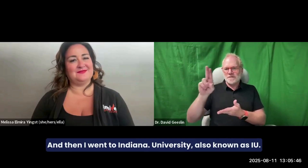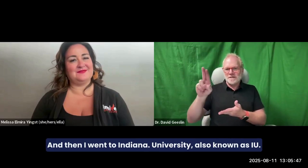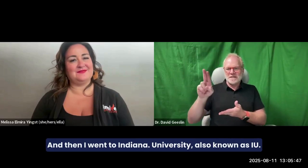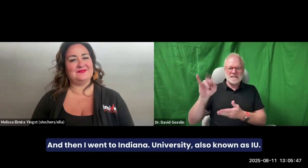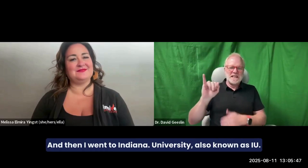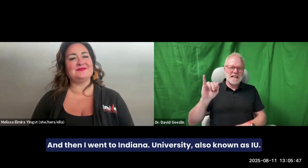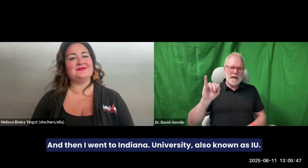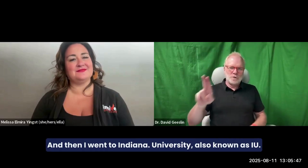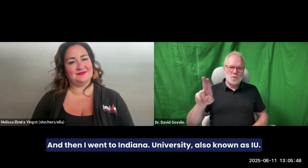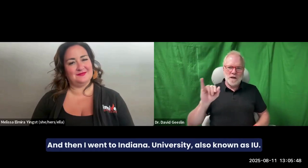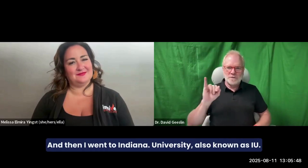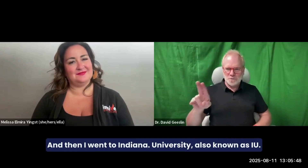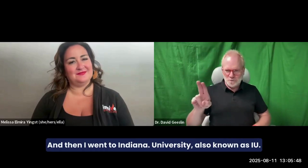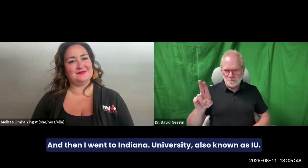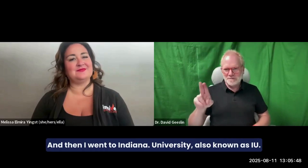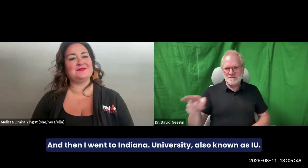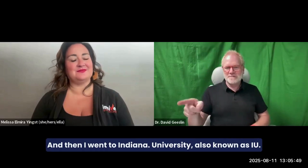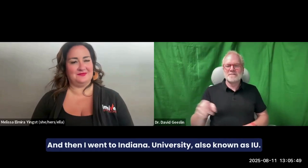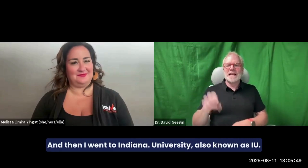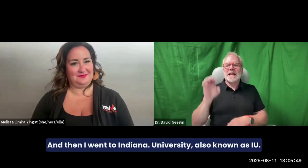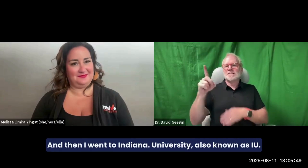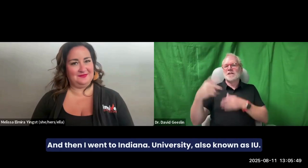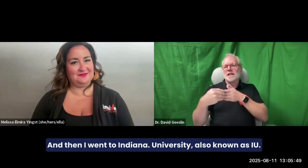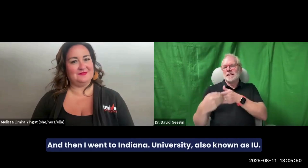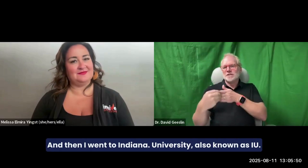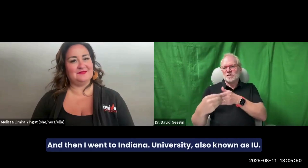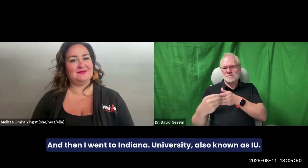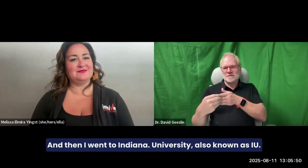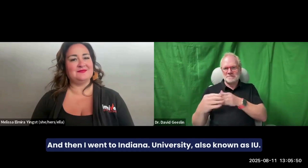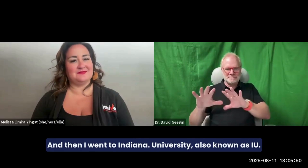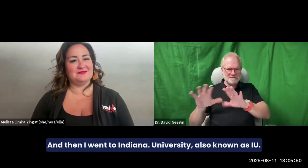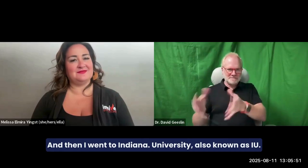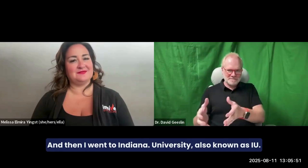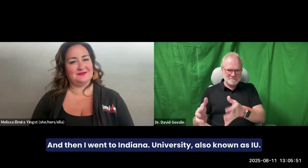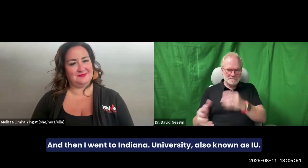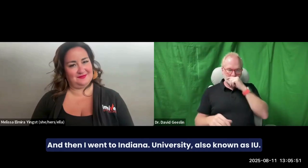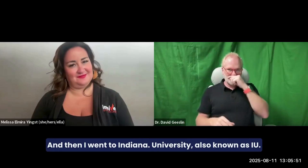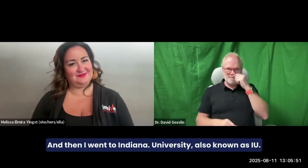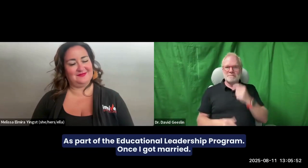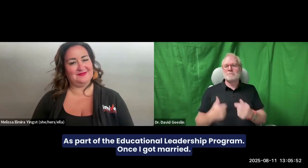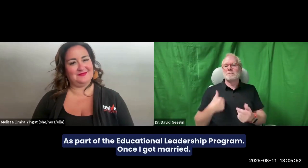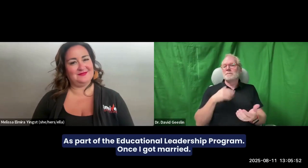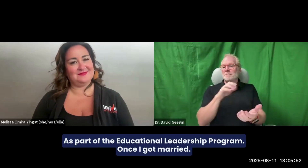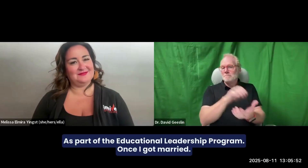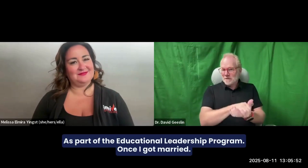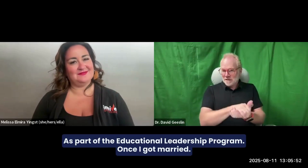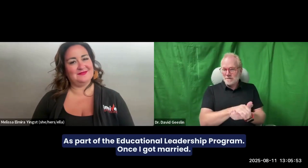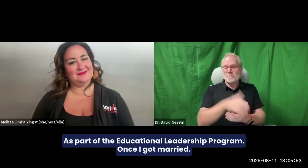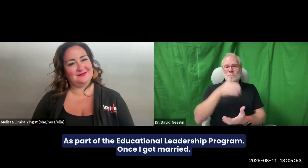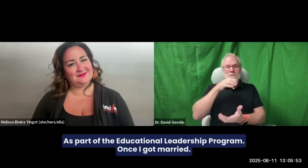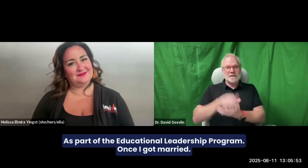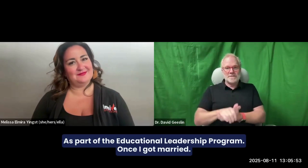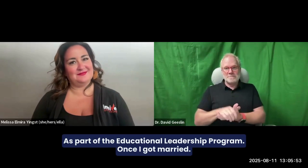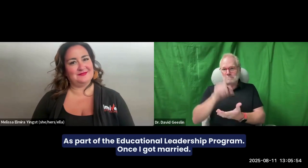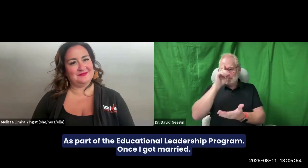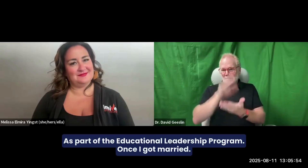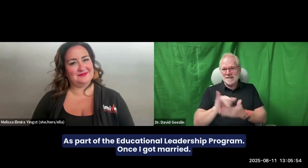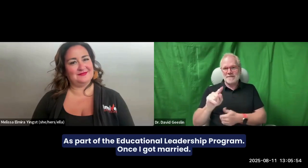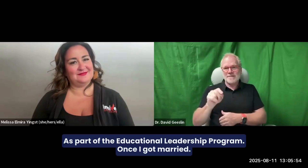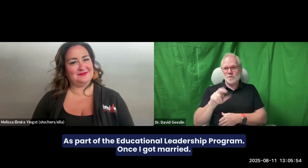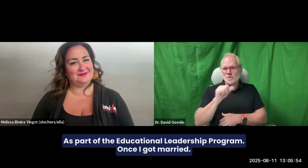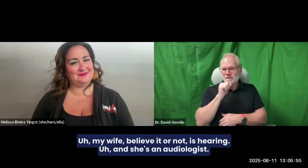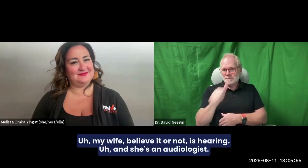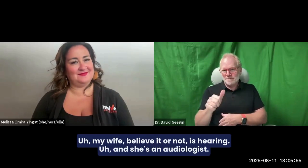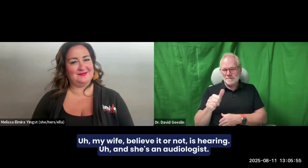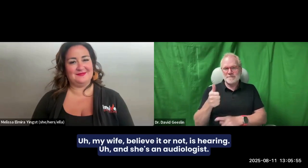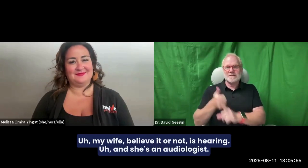And then I went to Indiana University, also known as IU, as part of the educational leadership program. Once